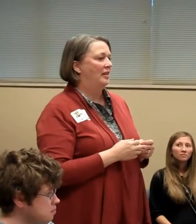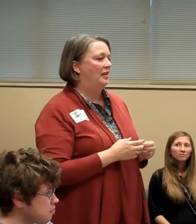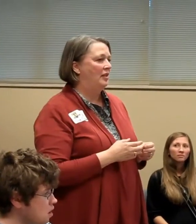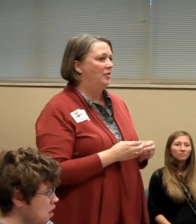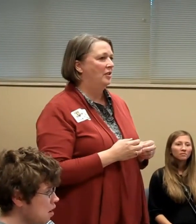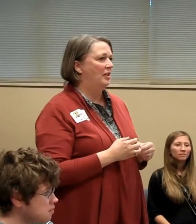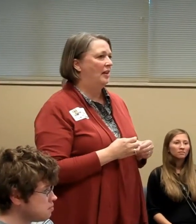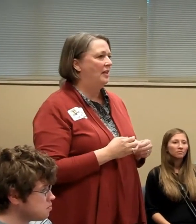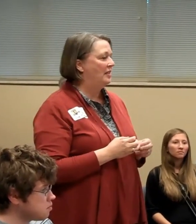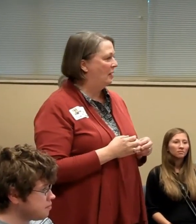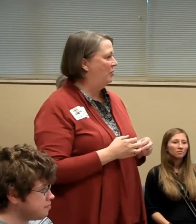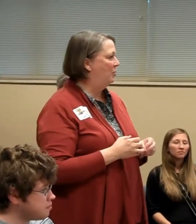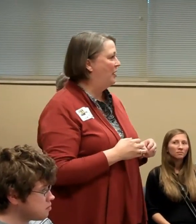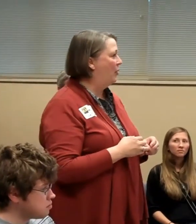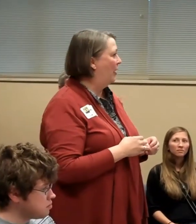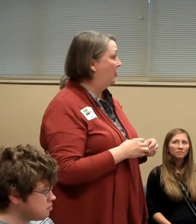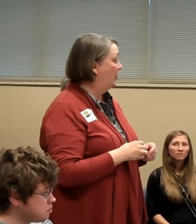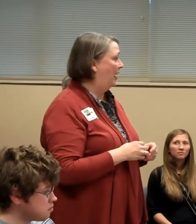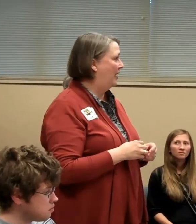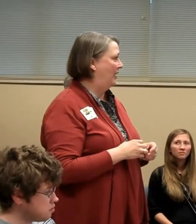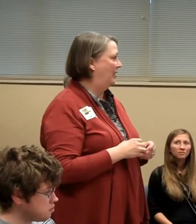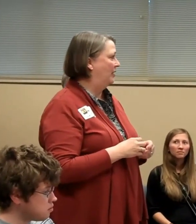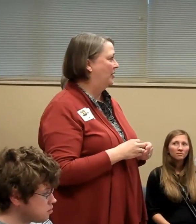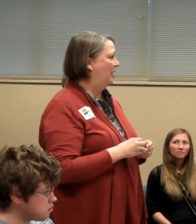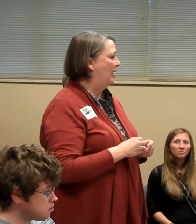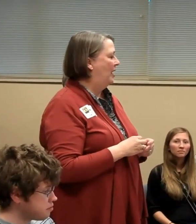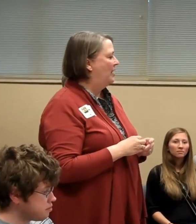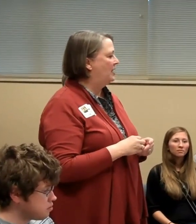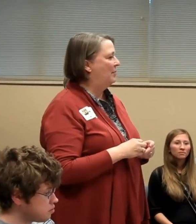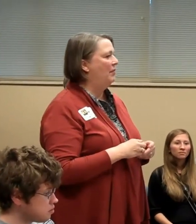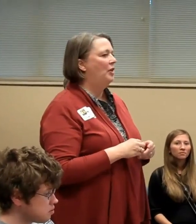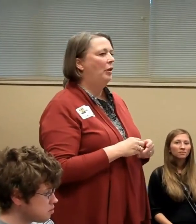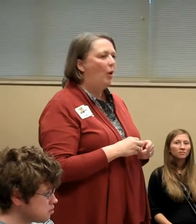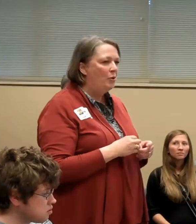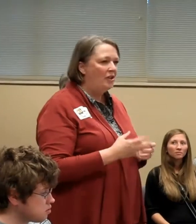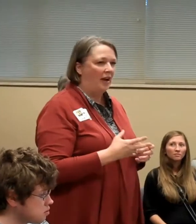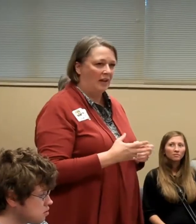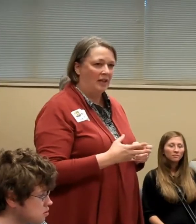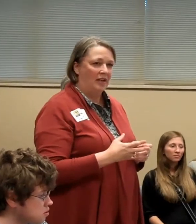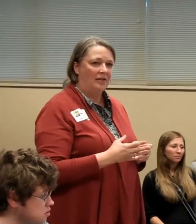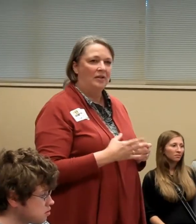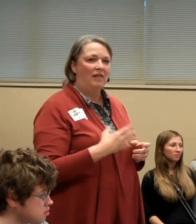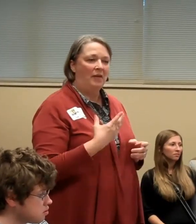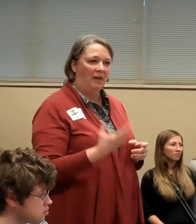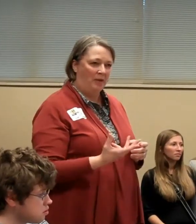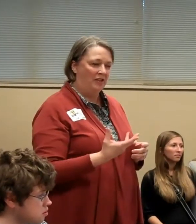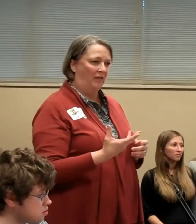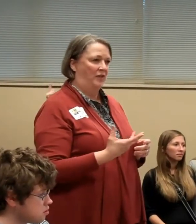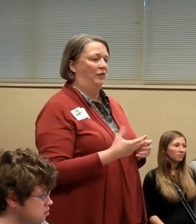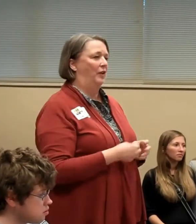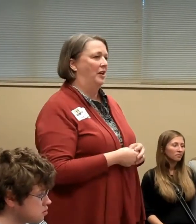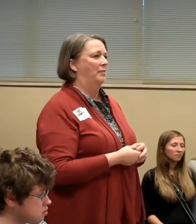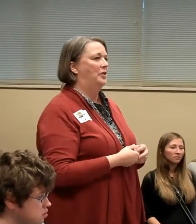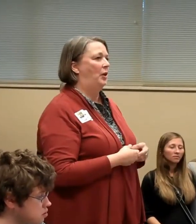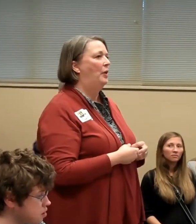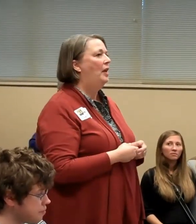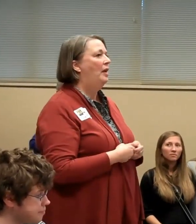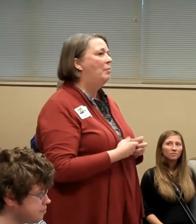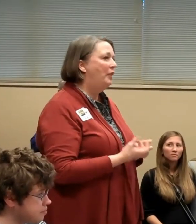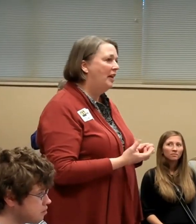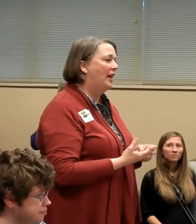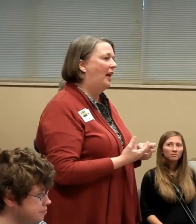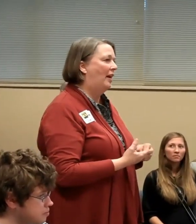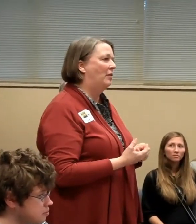other tech that he uses that he seems to be quite good at, and some of the low-tech things have made a big difference for him.